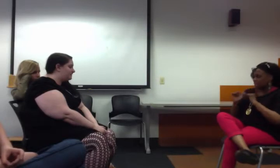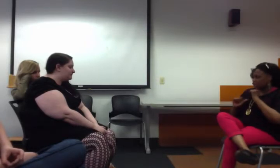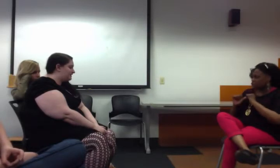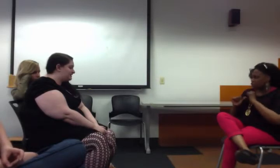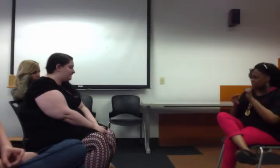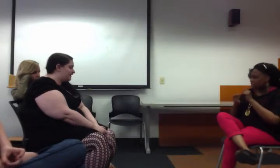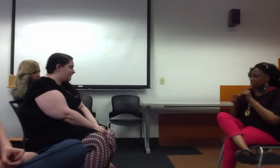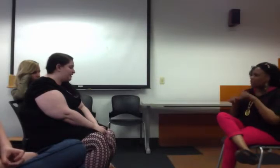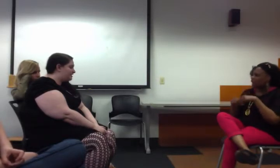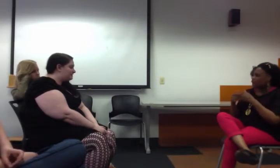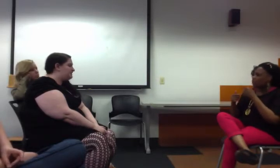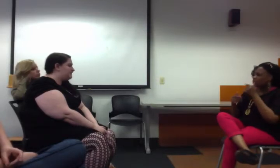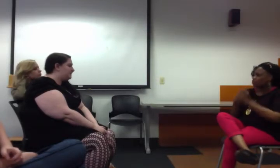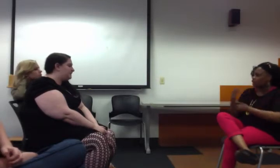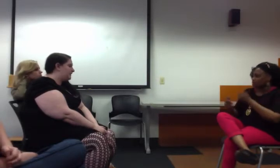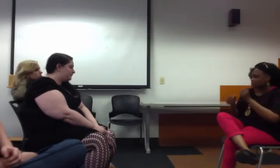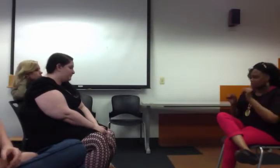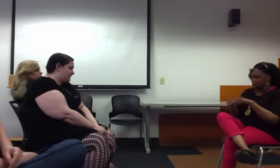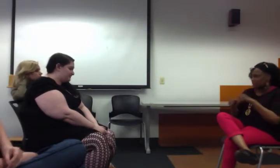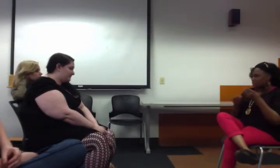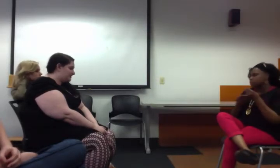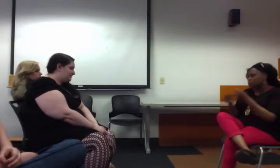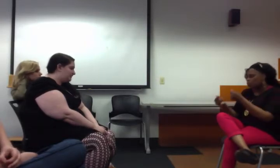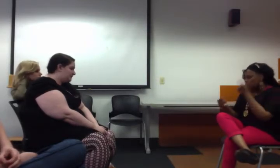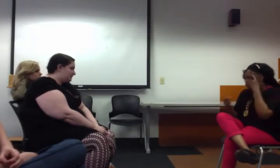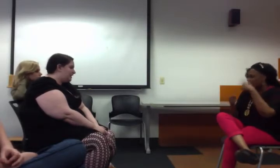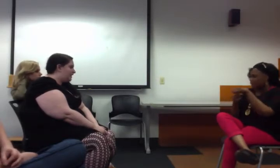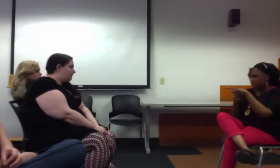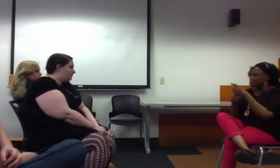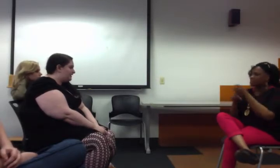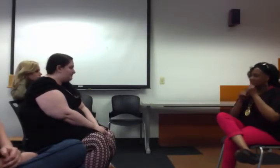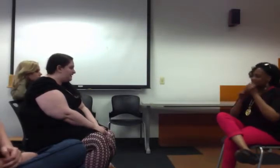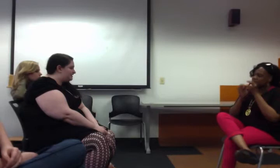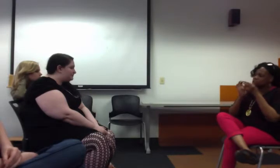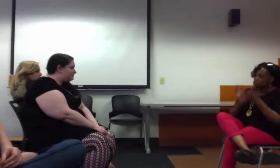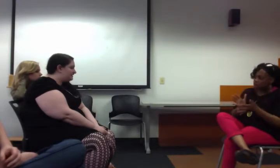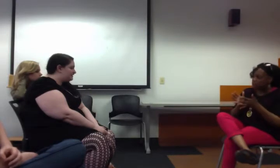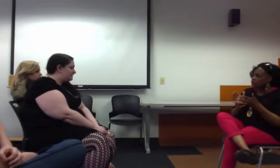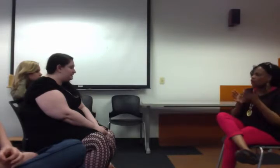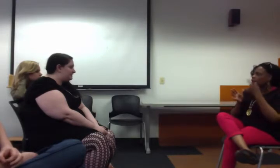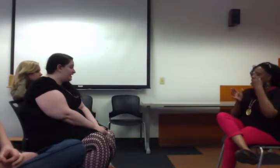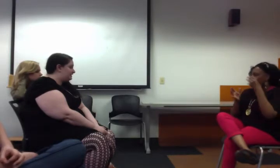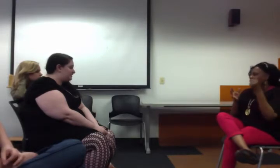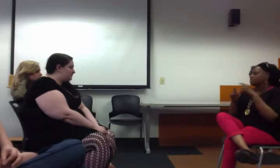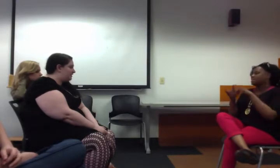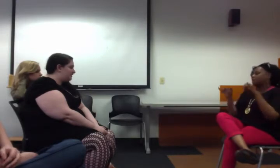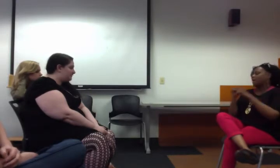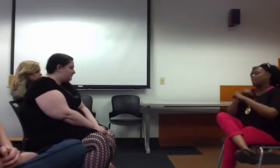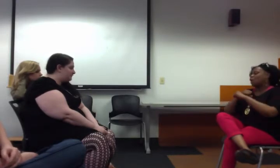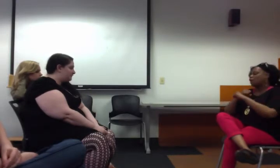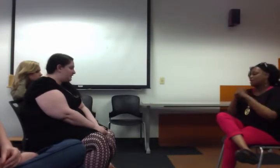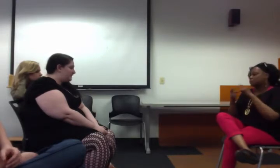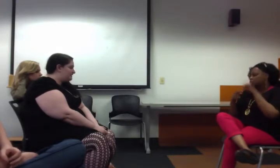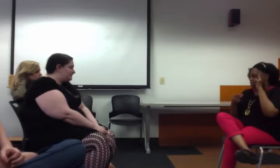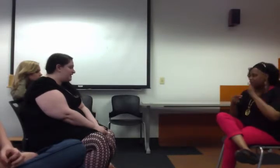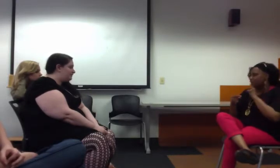explain to the theater specifically about the process, how they can make it smooth and easier to get an interpreter. At the same time, we